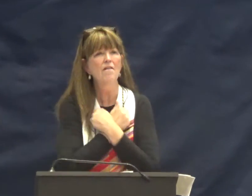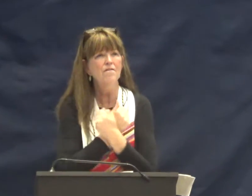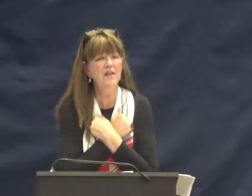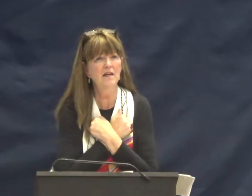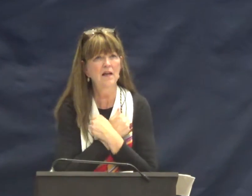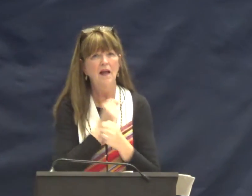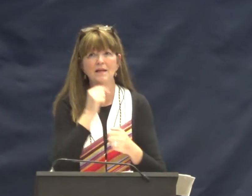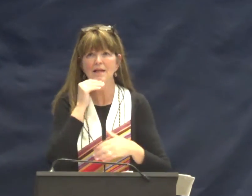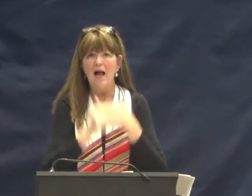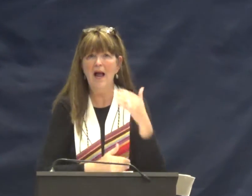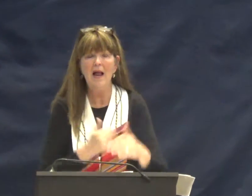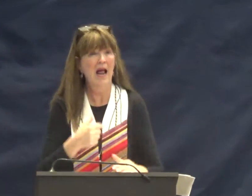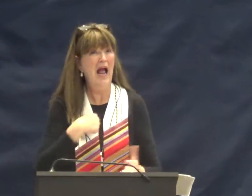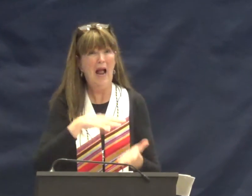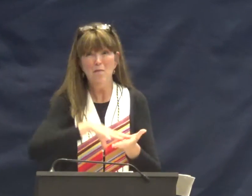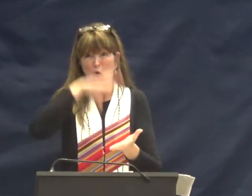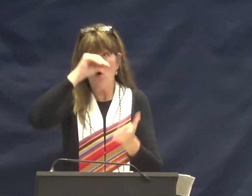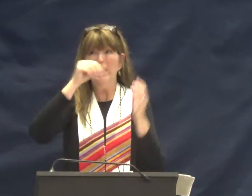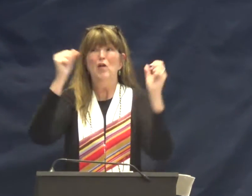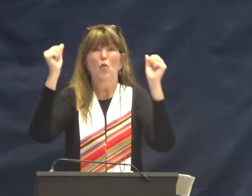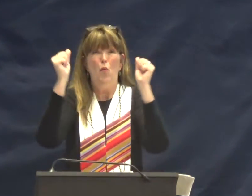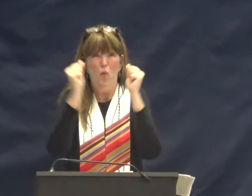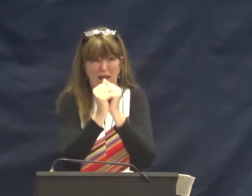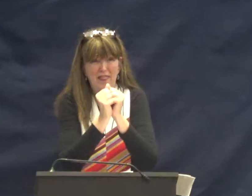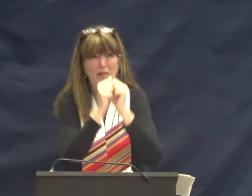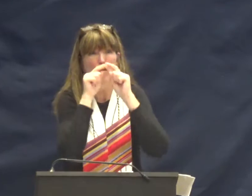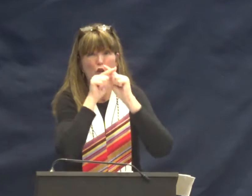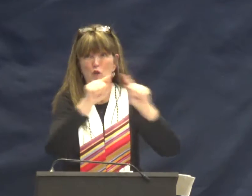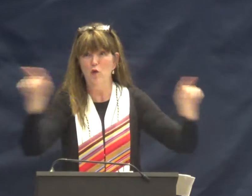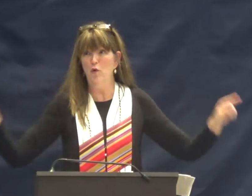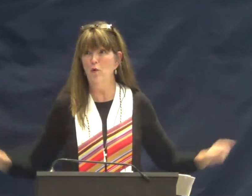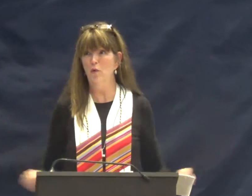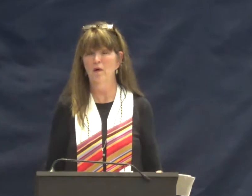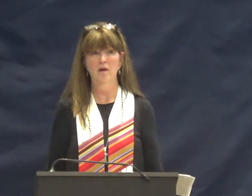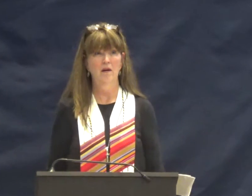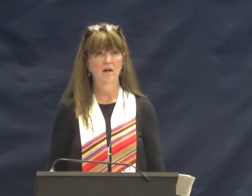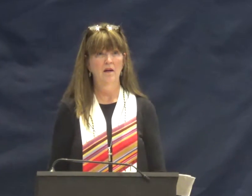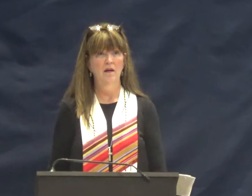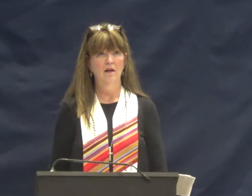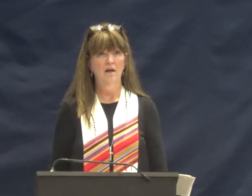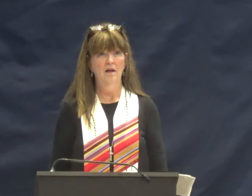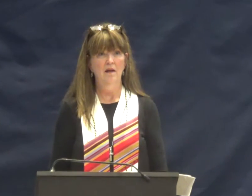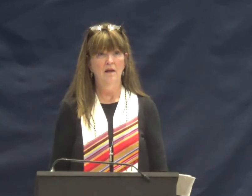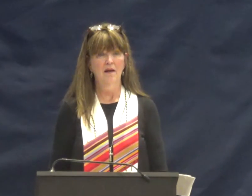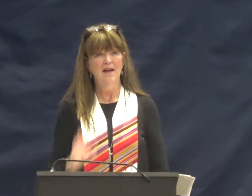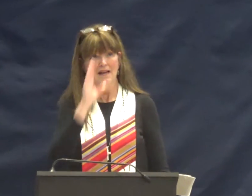inclusive and loving and kind. I am learning right along with all of you.